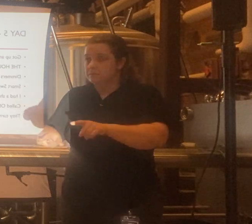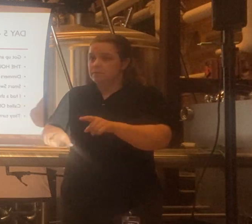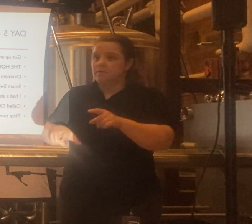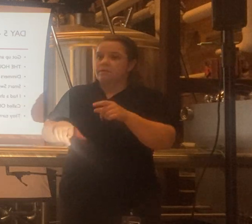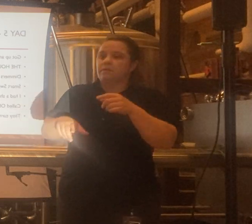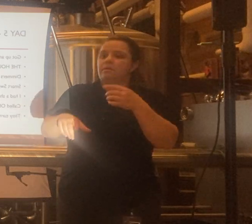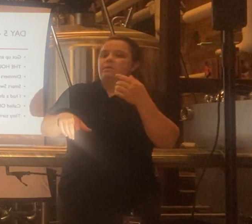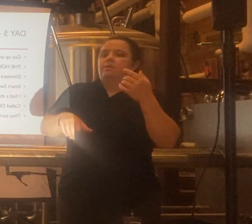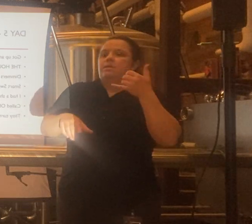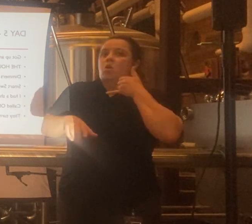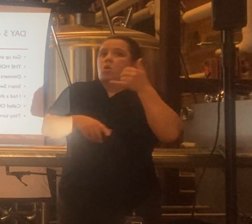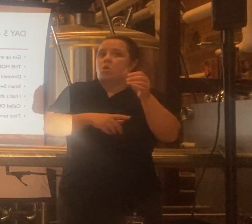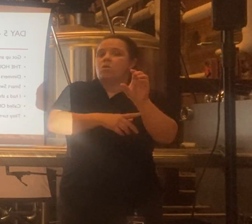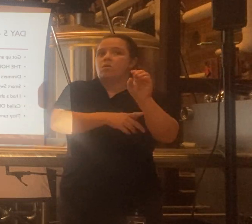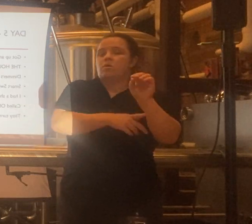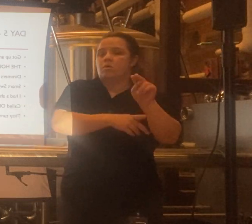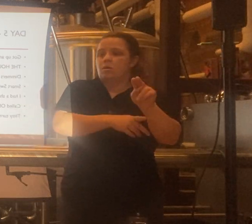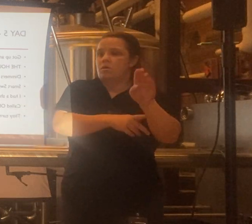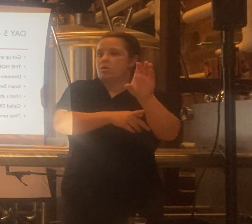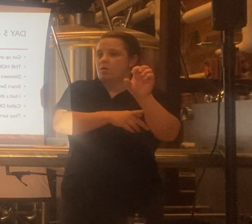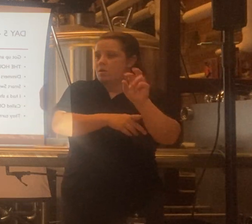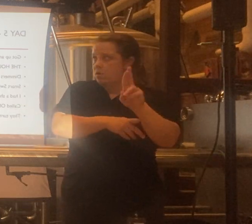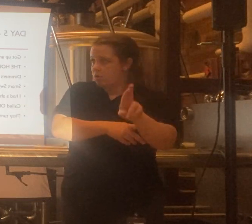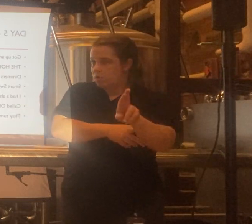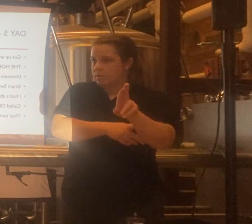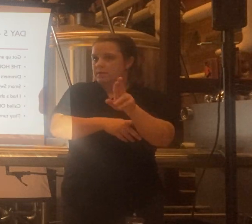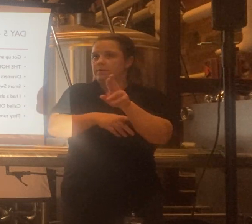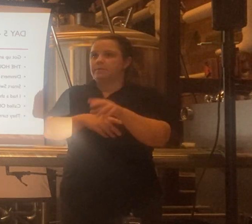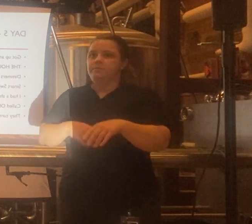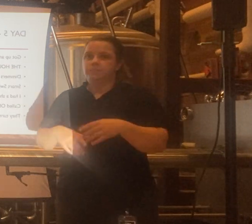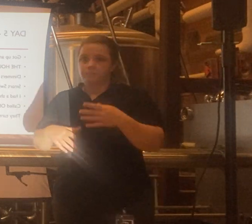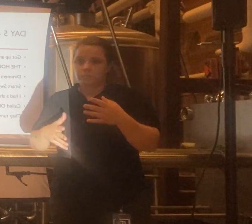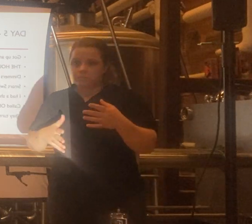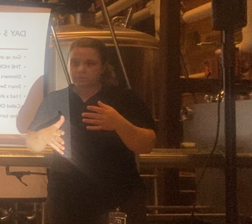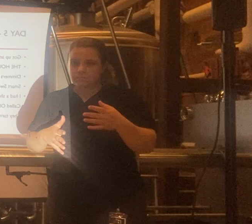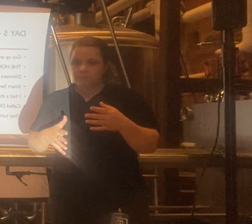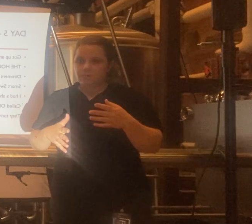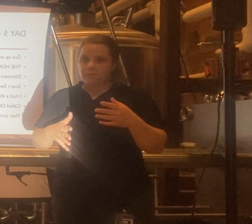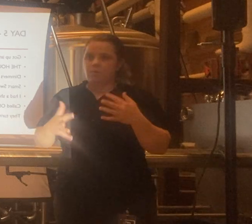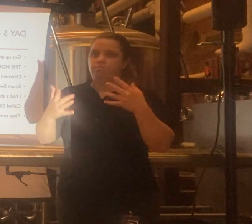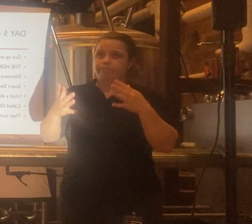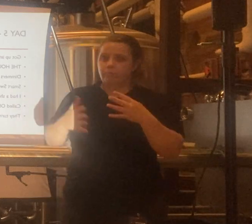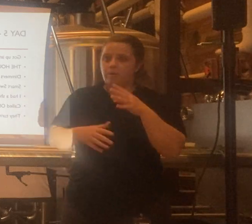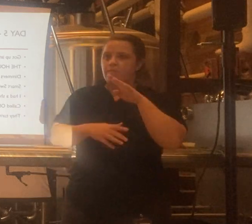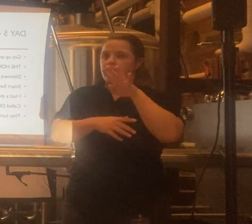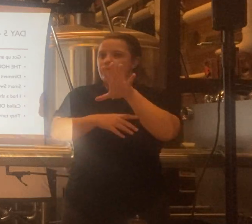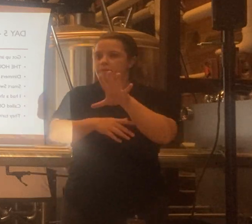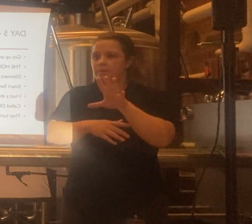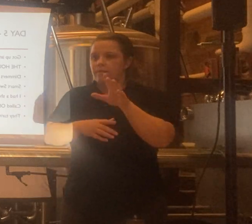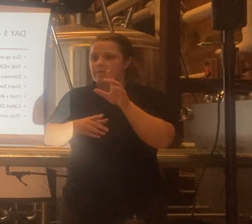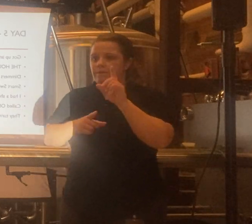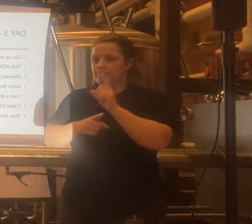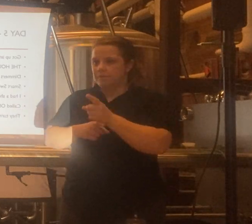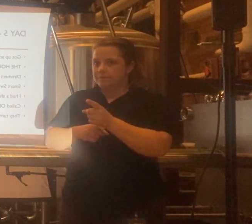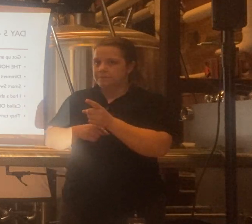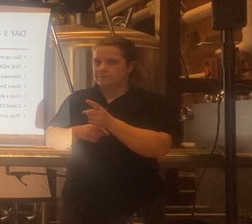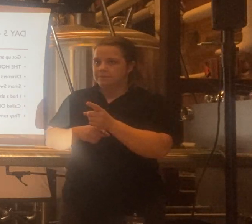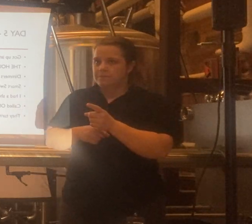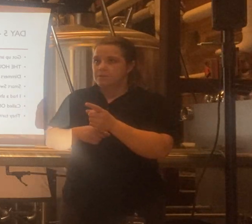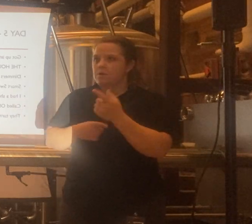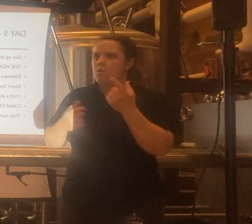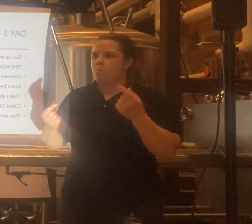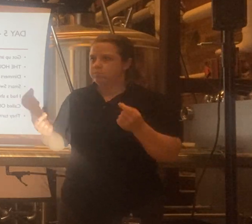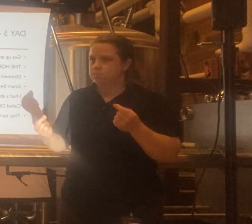Encore, they came out, fortunately they were like 45 minutes they were there, and they turned the power off. I'm like, oh